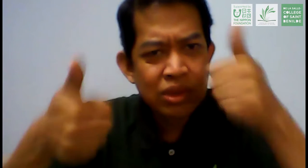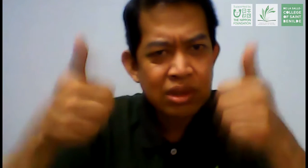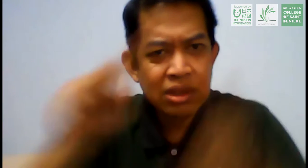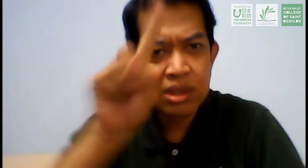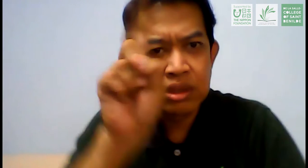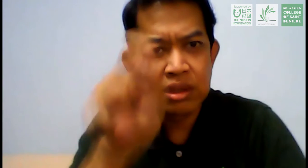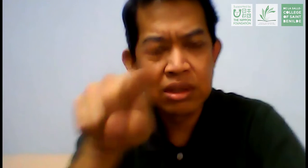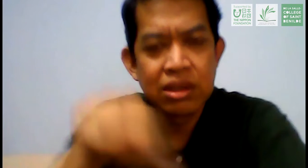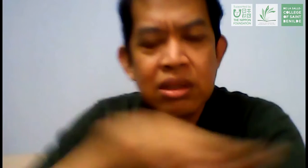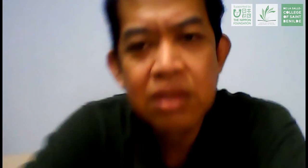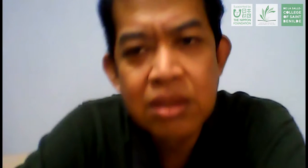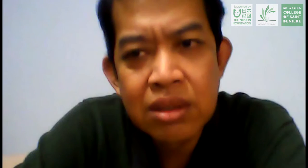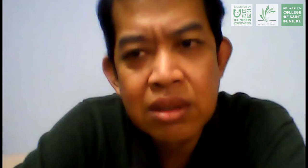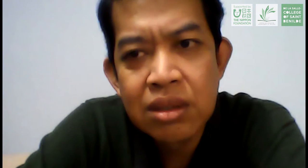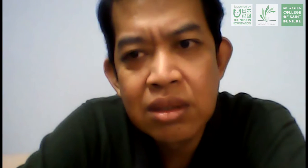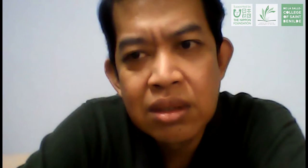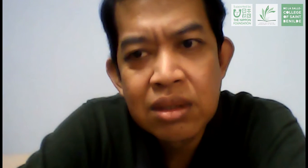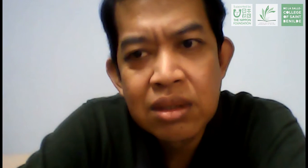Which is it?